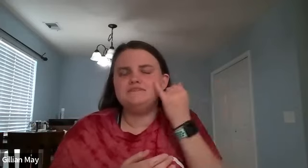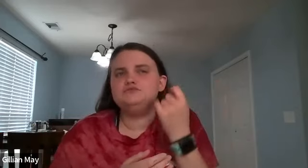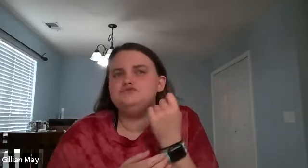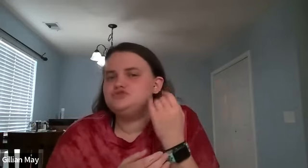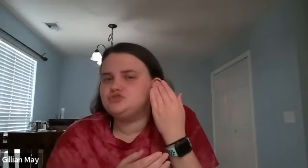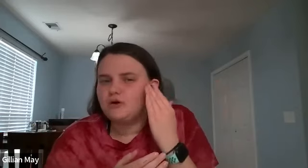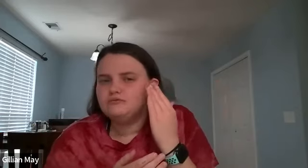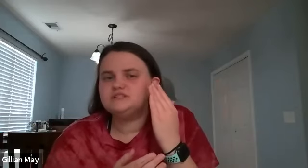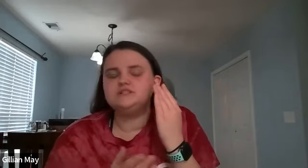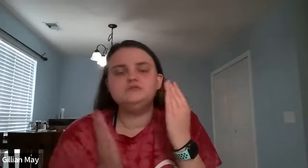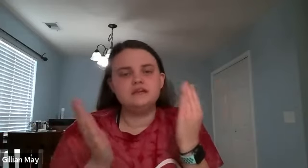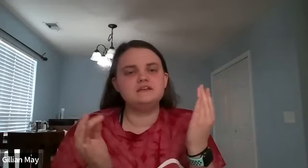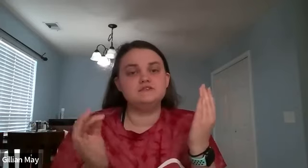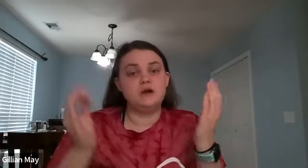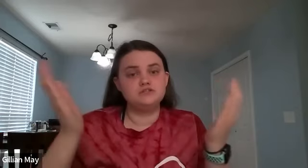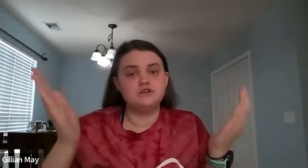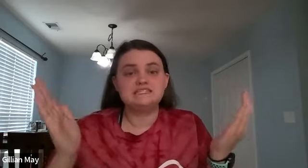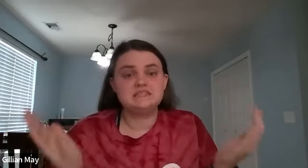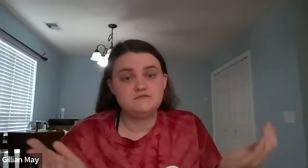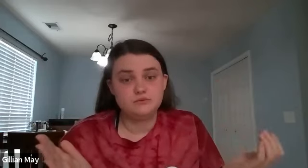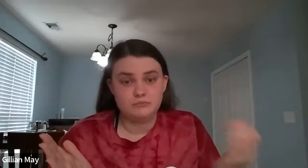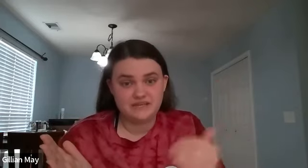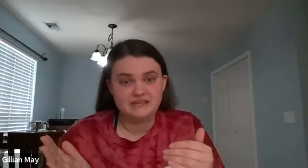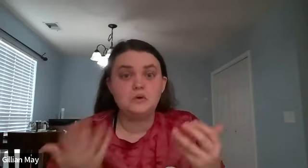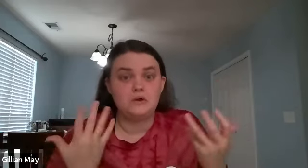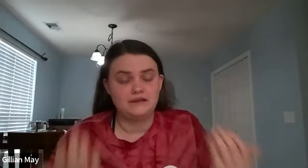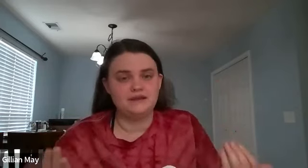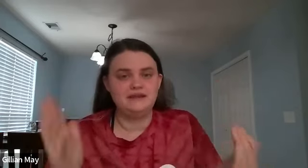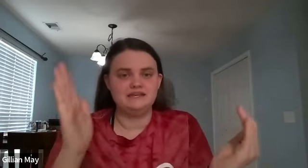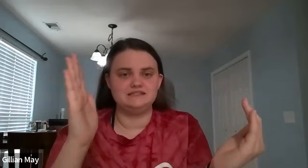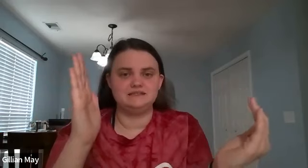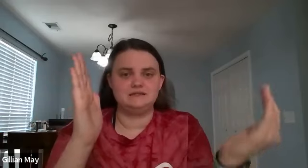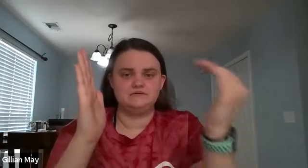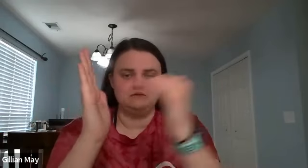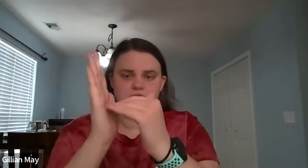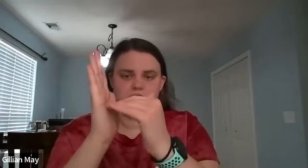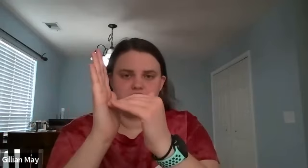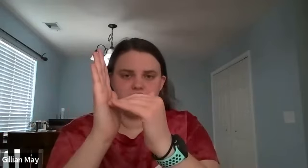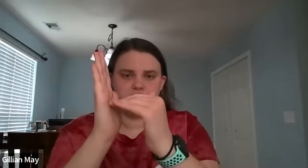you don't, you can do, I'll show you, it's the sign for repeat or again, and it's repeat.